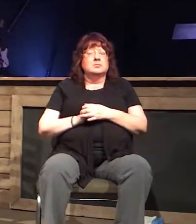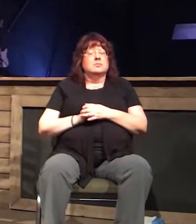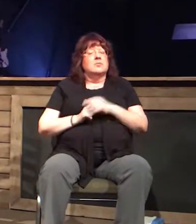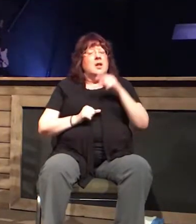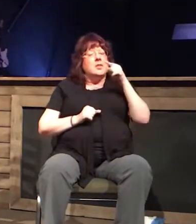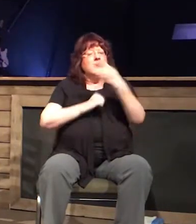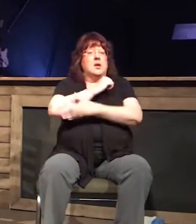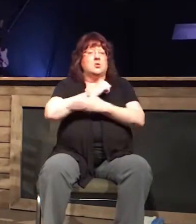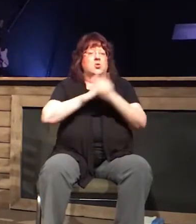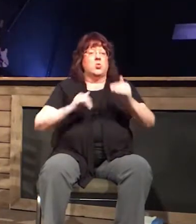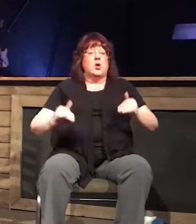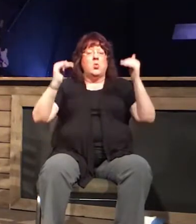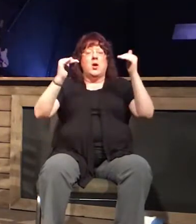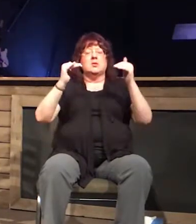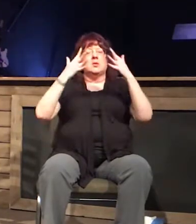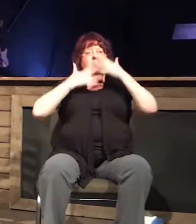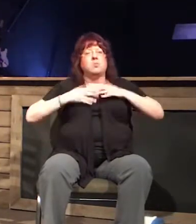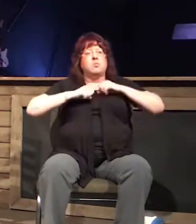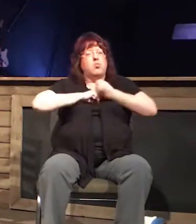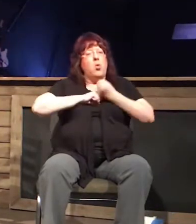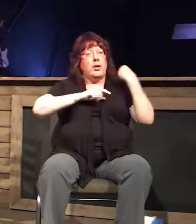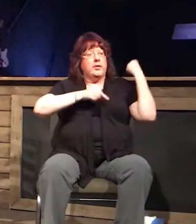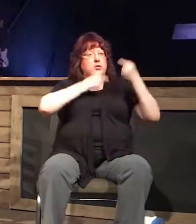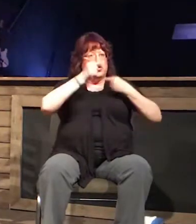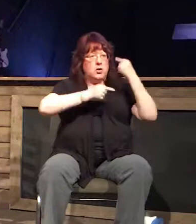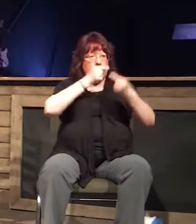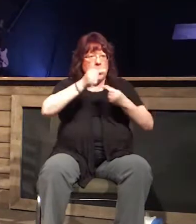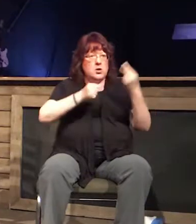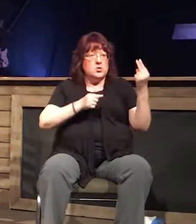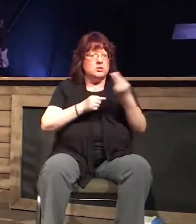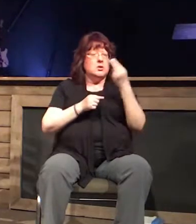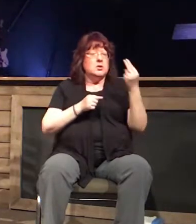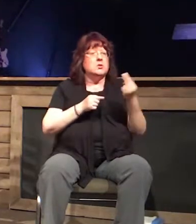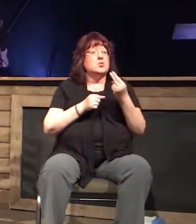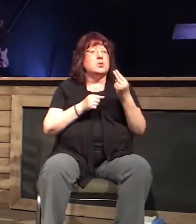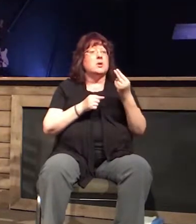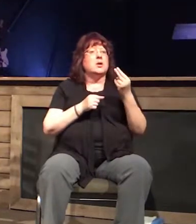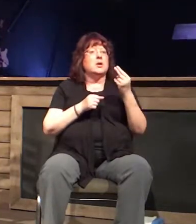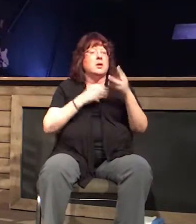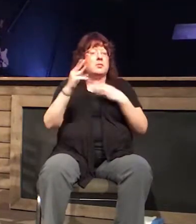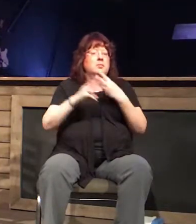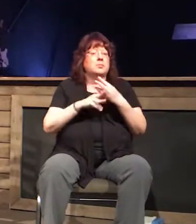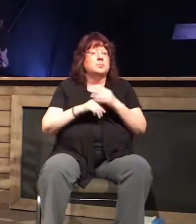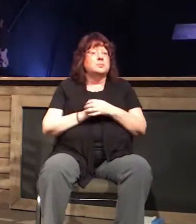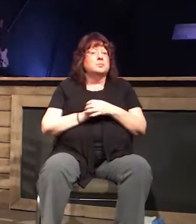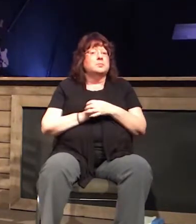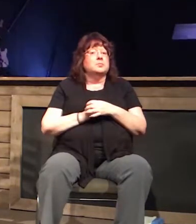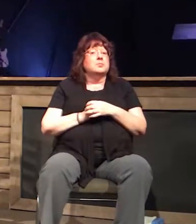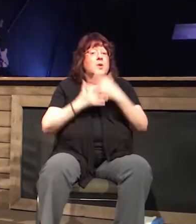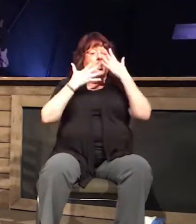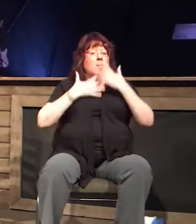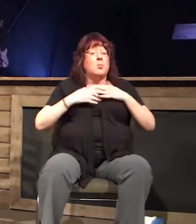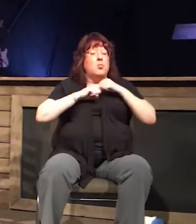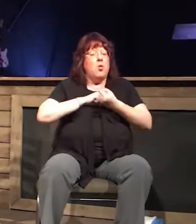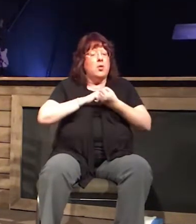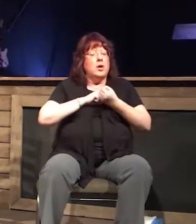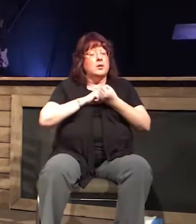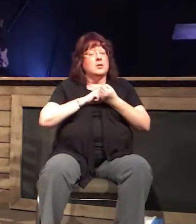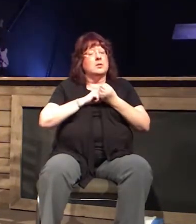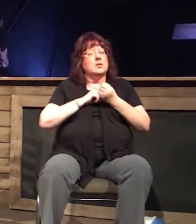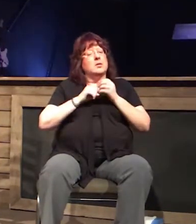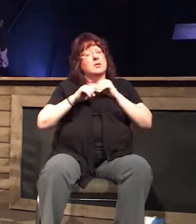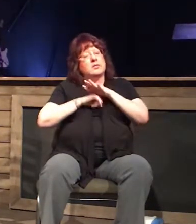In the country. We are raising one of the most broken generations in the history of mankind. And brokenness